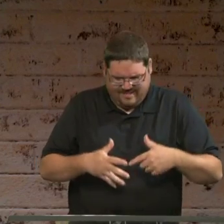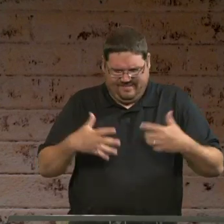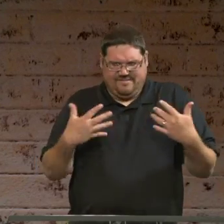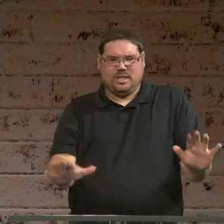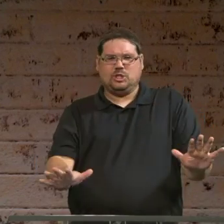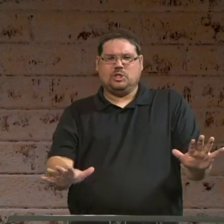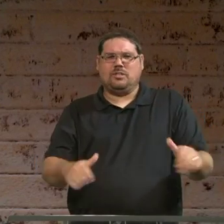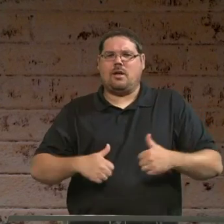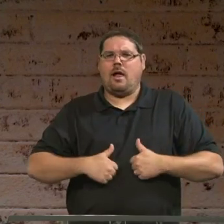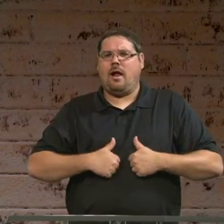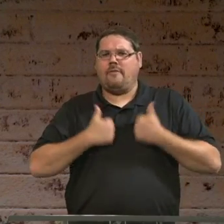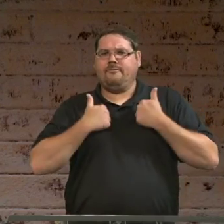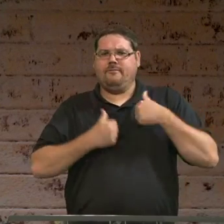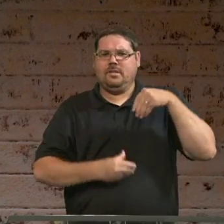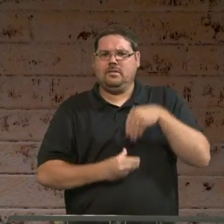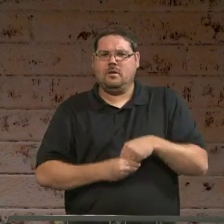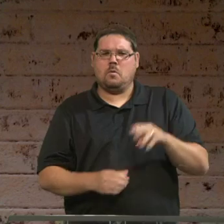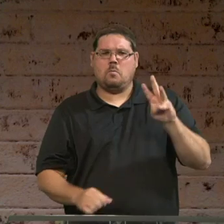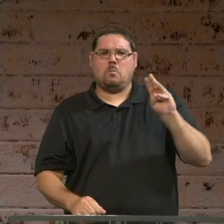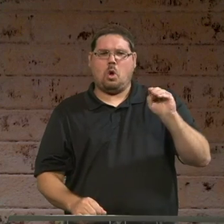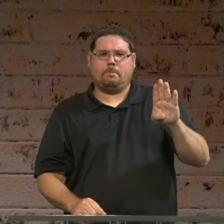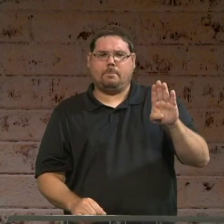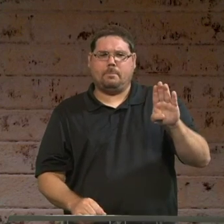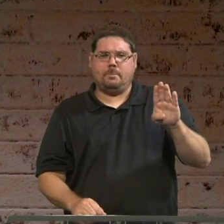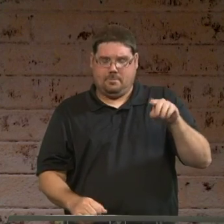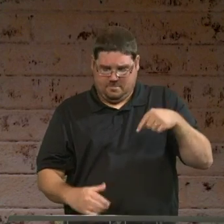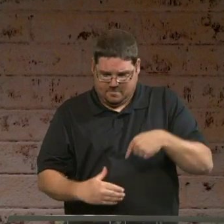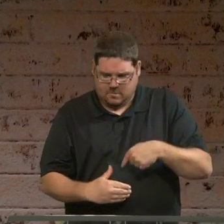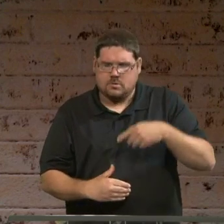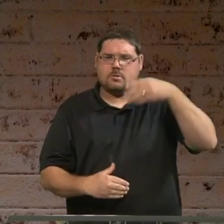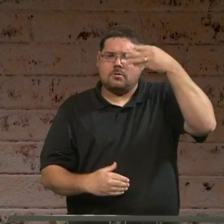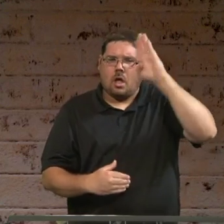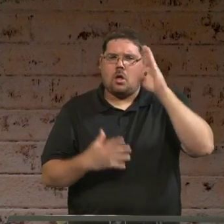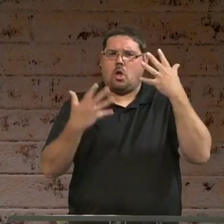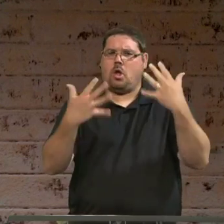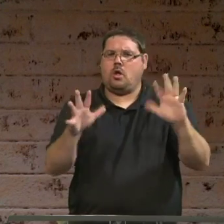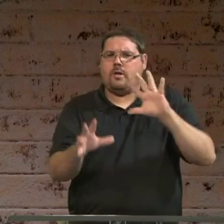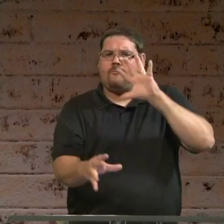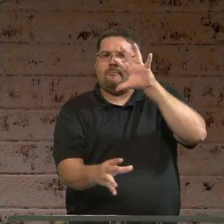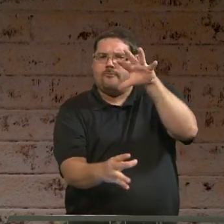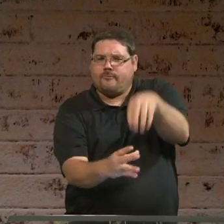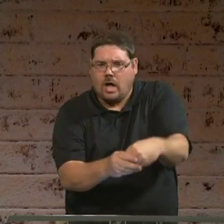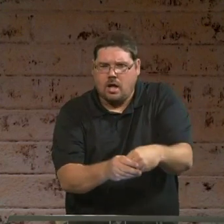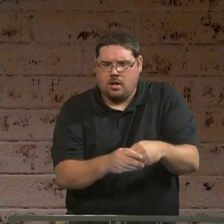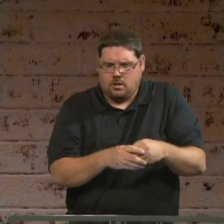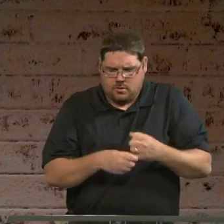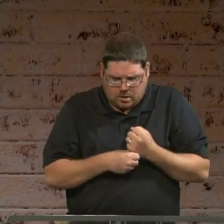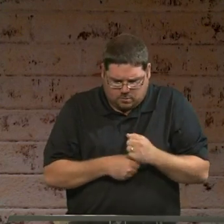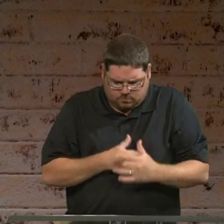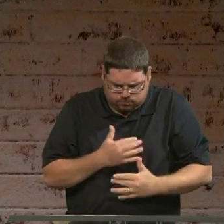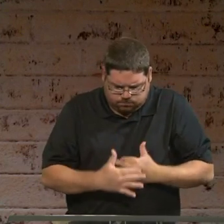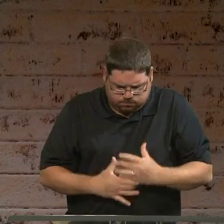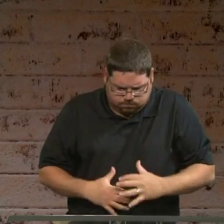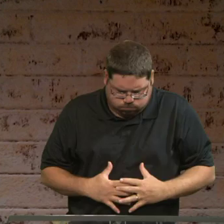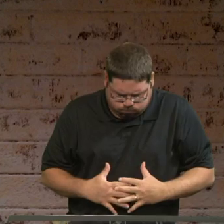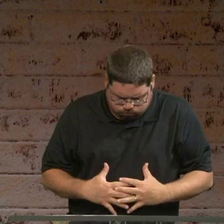a baby is conceived. Already life is in the womb. God is involved in